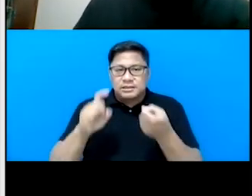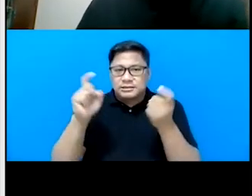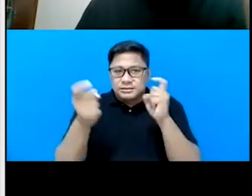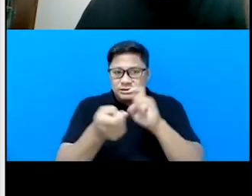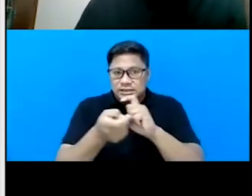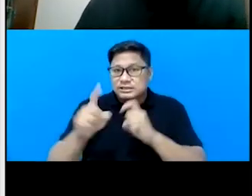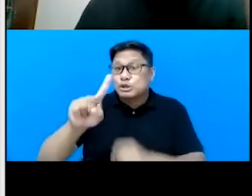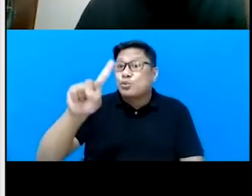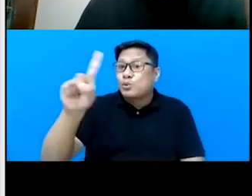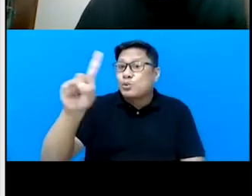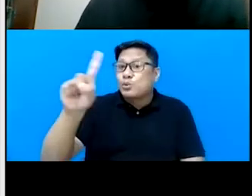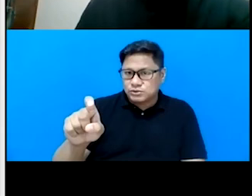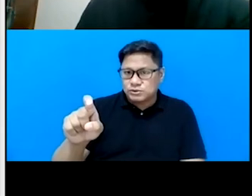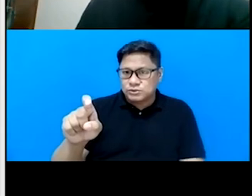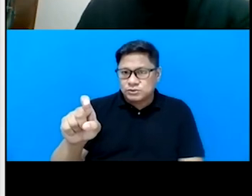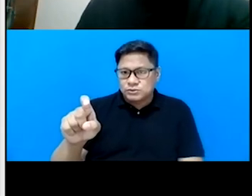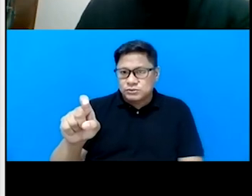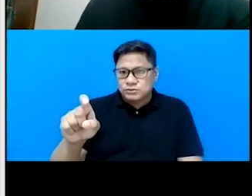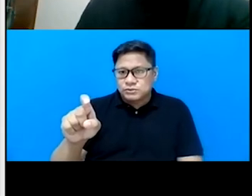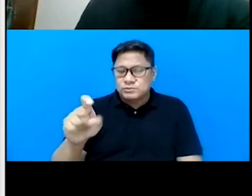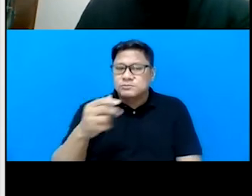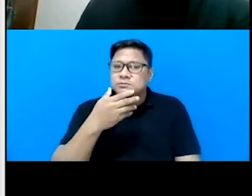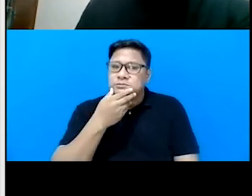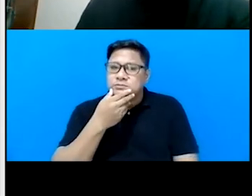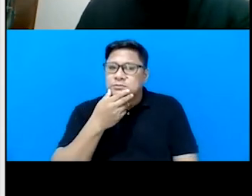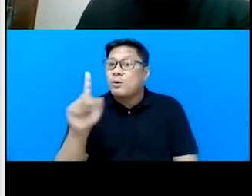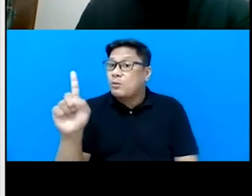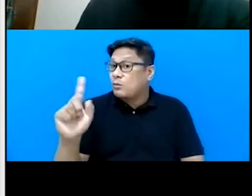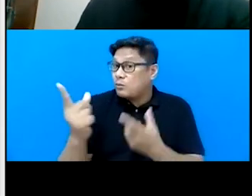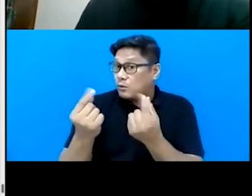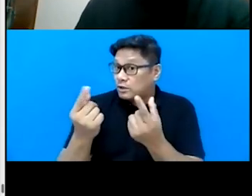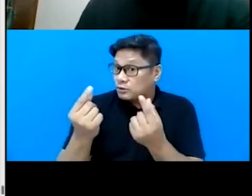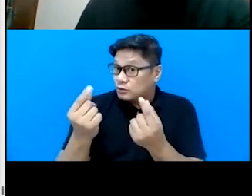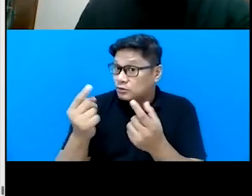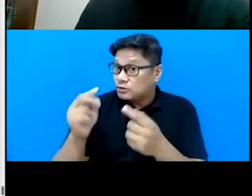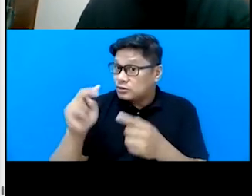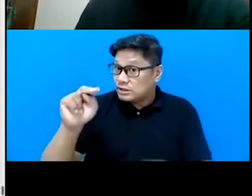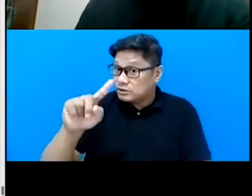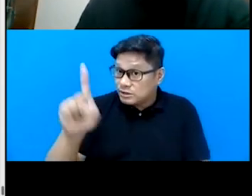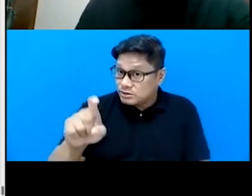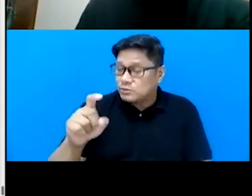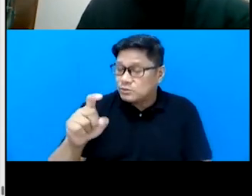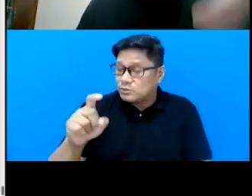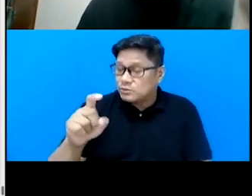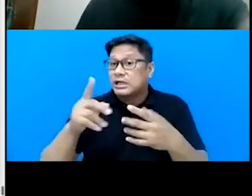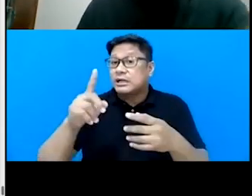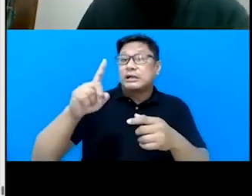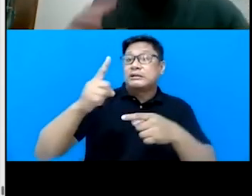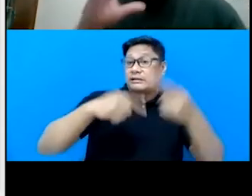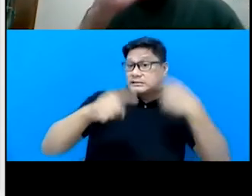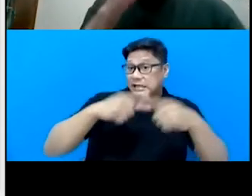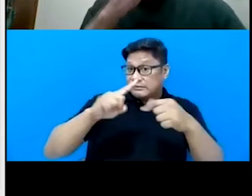question. So what they want to do in the question is whichever sign goes first would say,